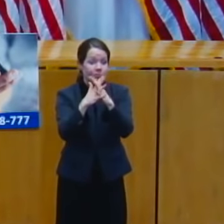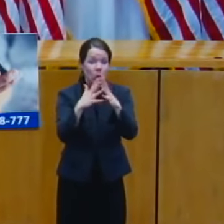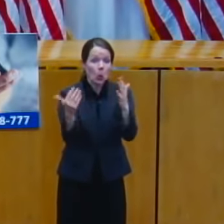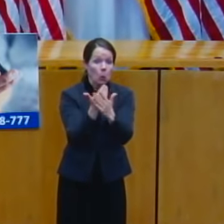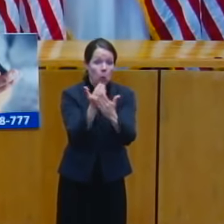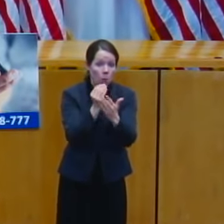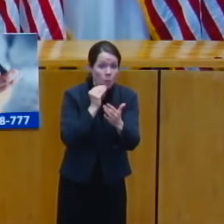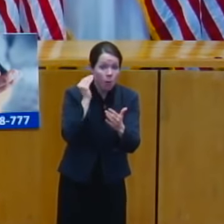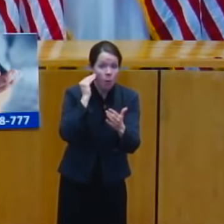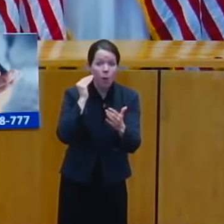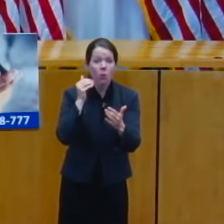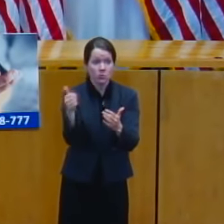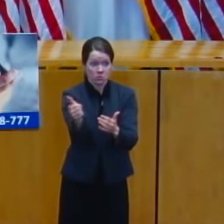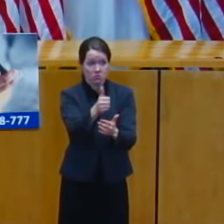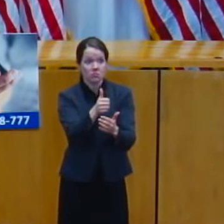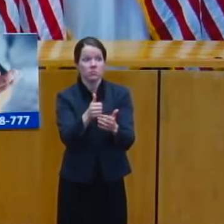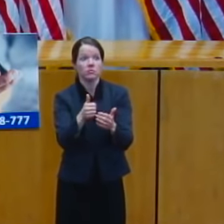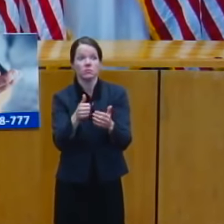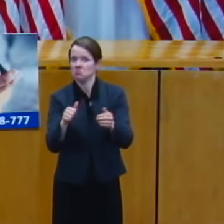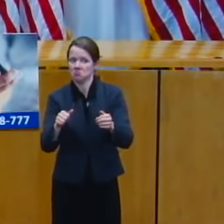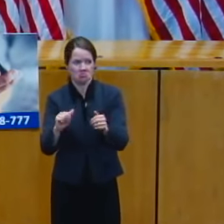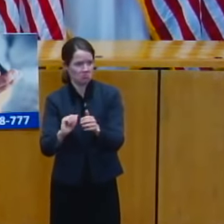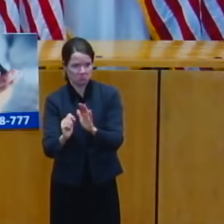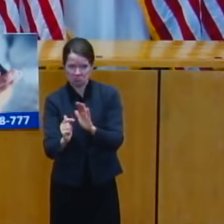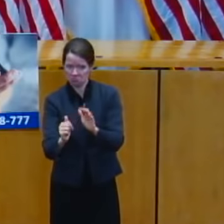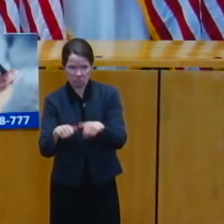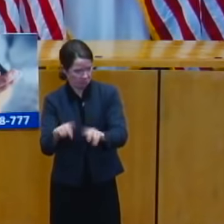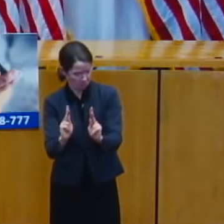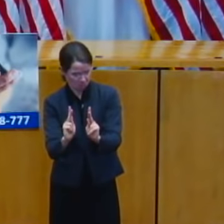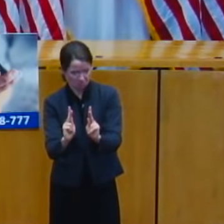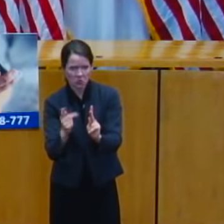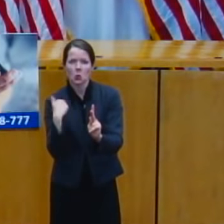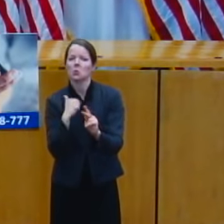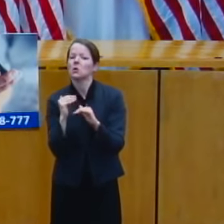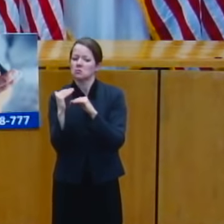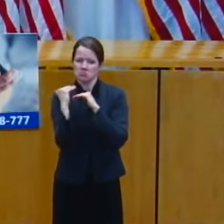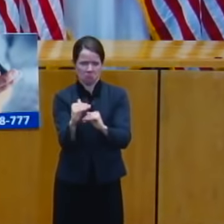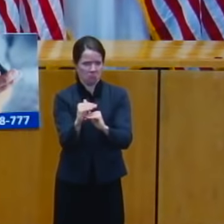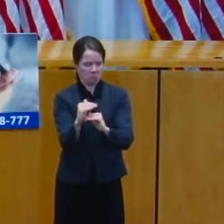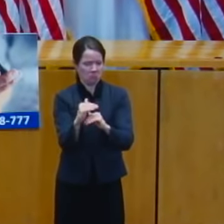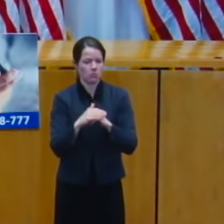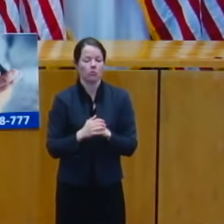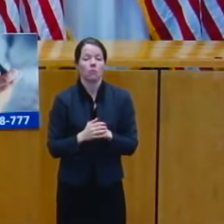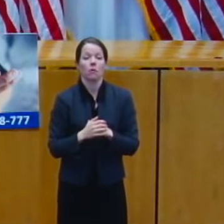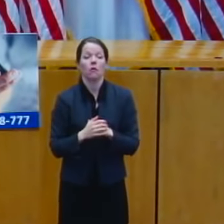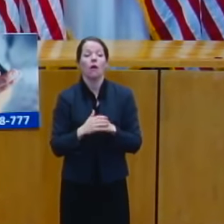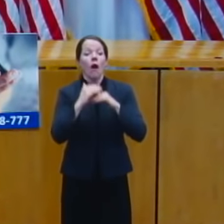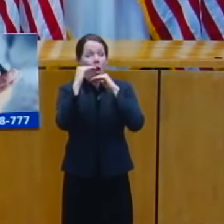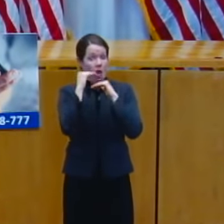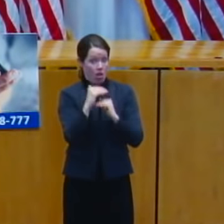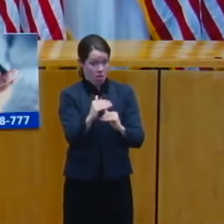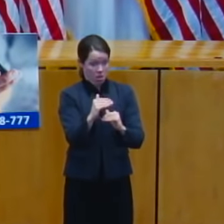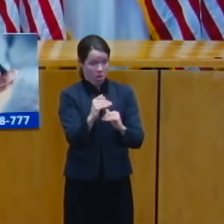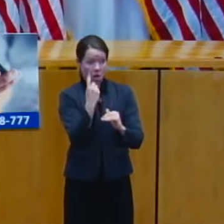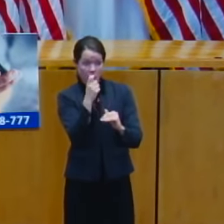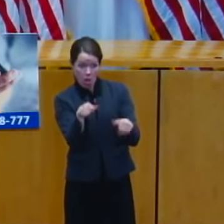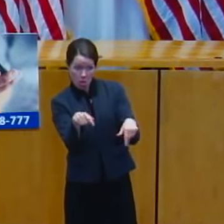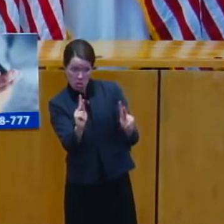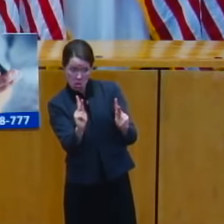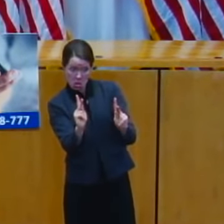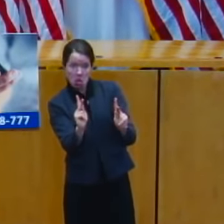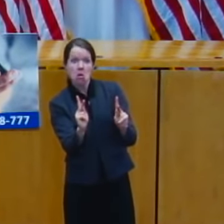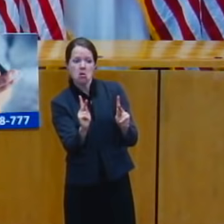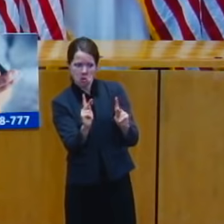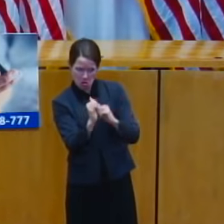aggressive criteria in place with respect to what they needed to do on those sites to keep people safe, and basically said that we would enforce